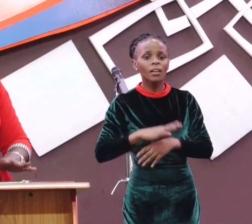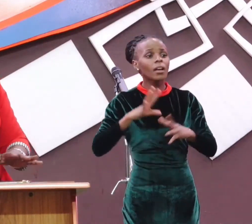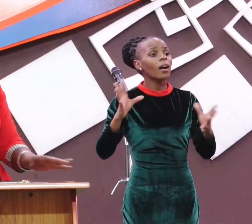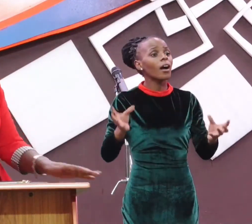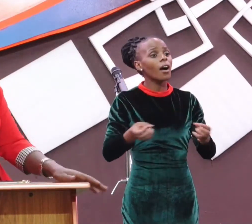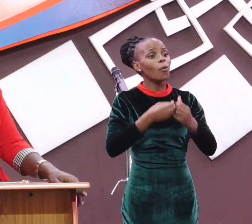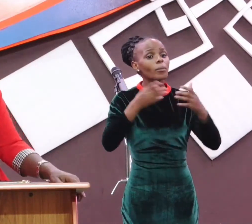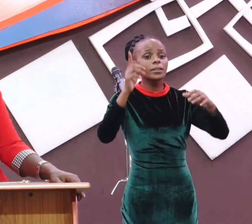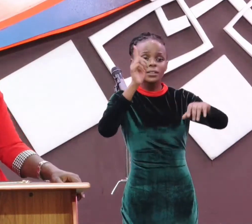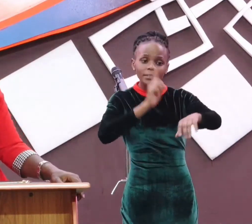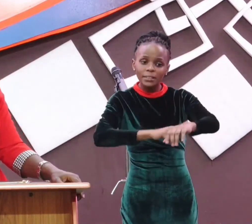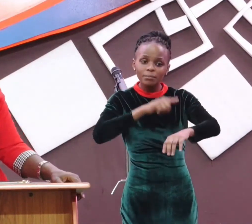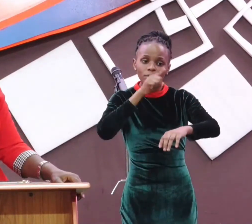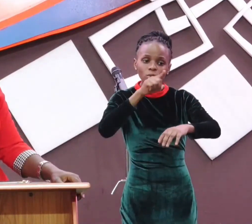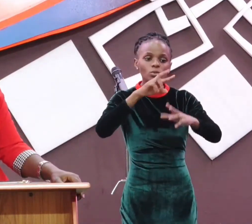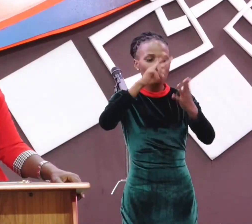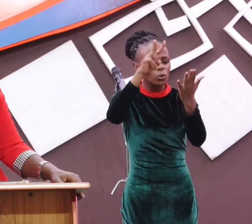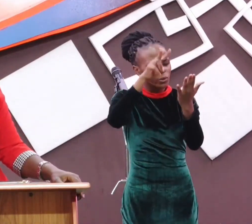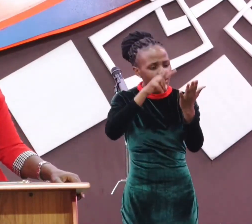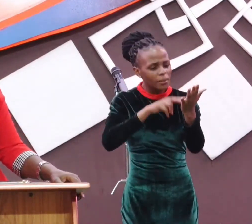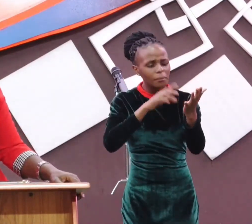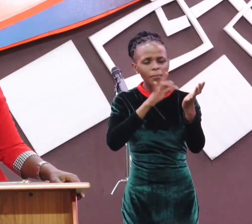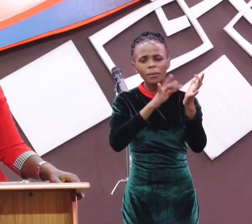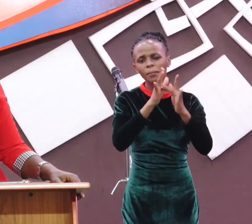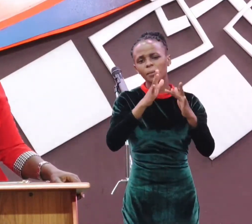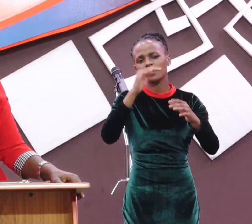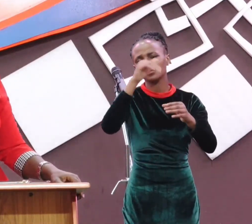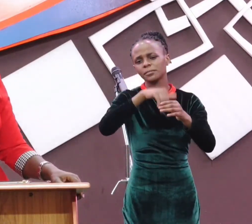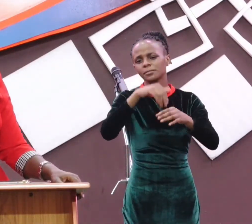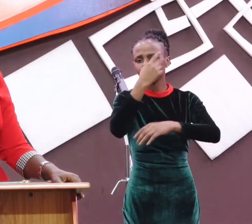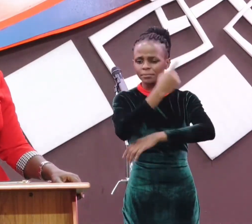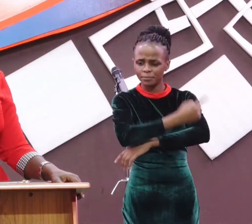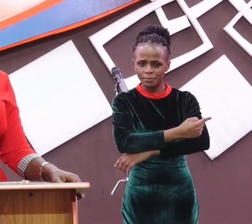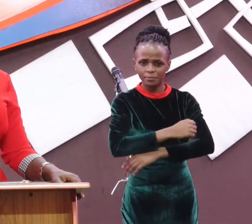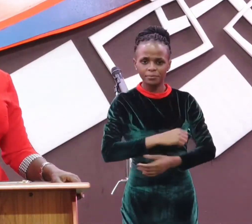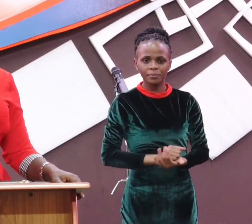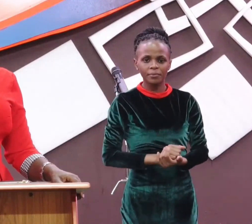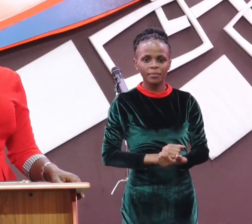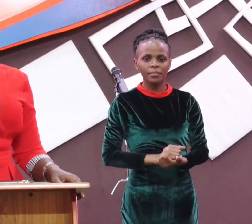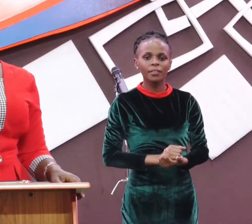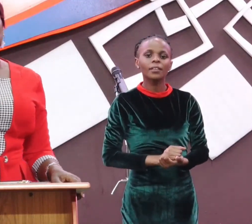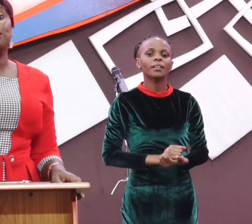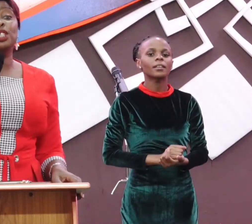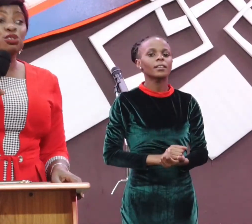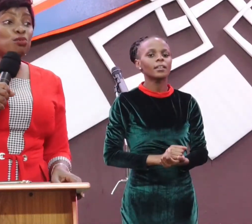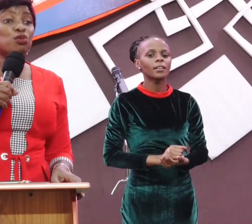meka jo soma Bible murunaku. How many times do you read the Bible in a day? I